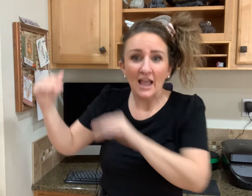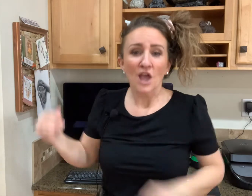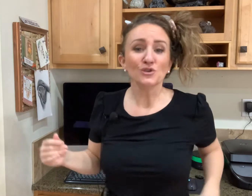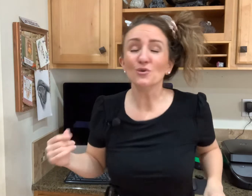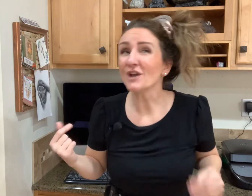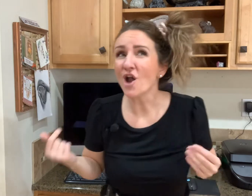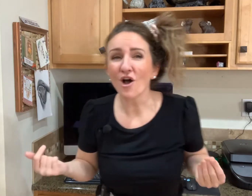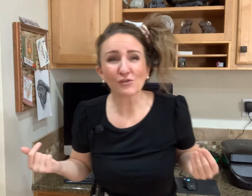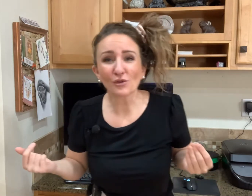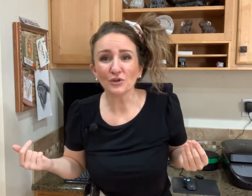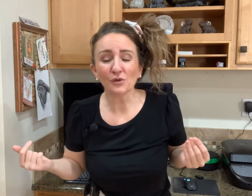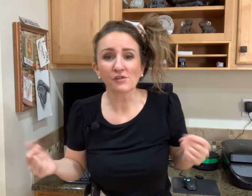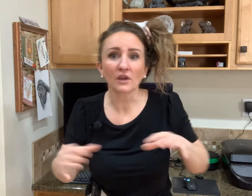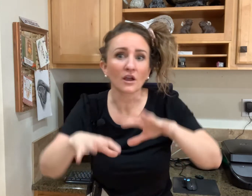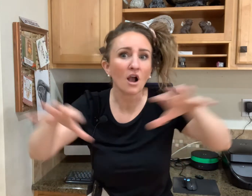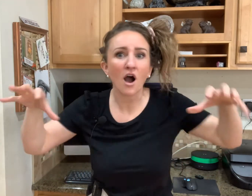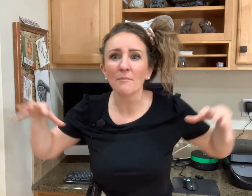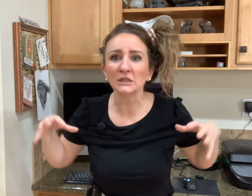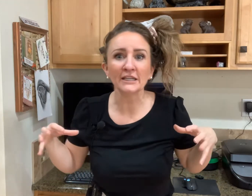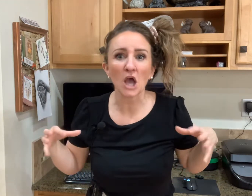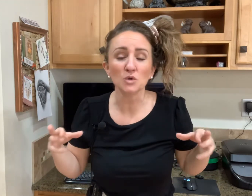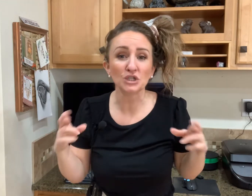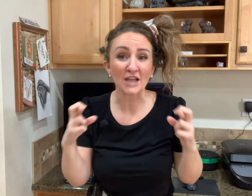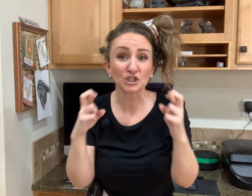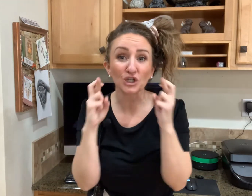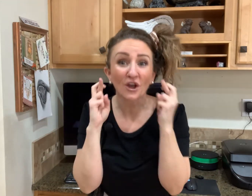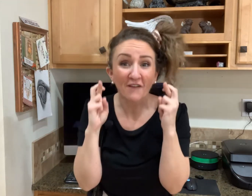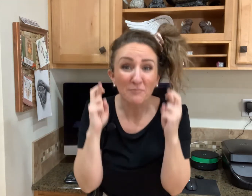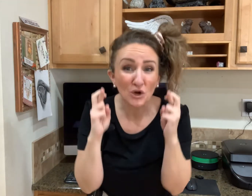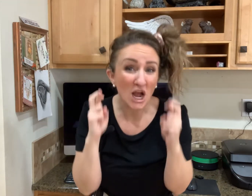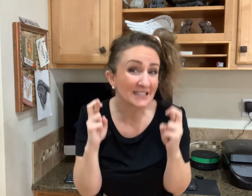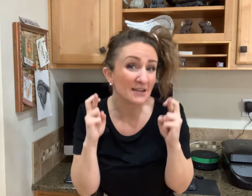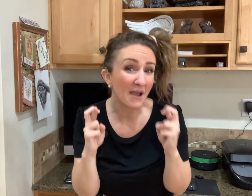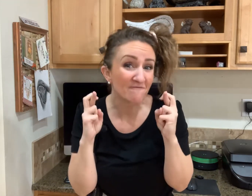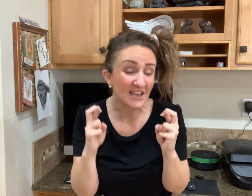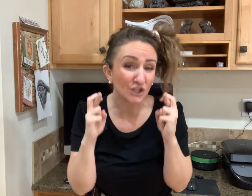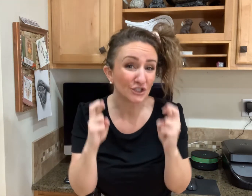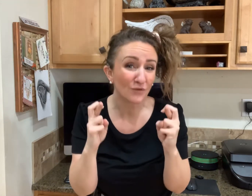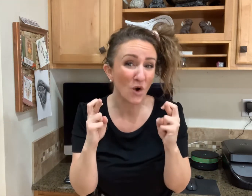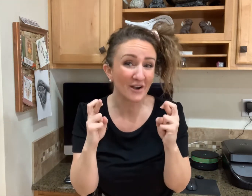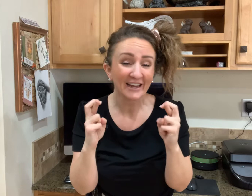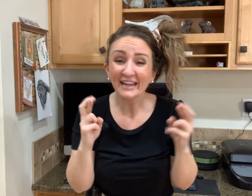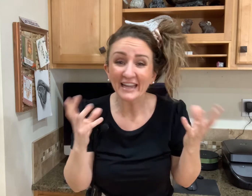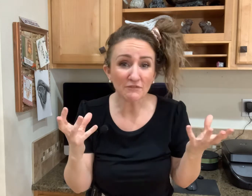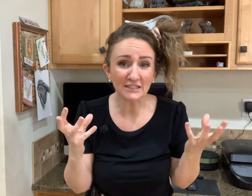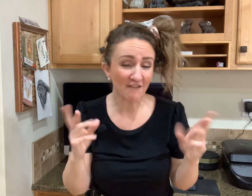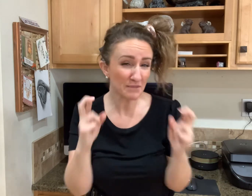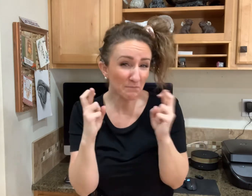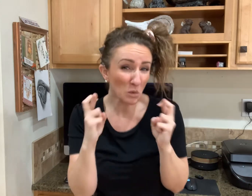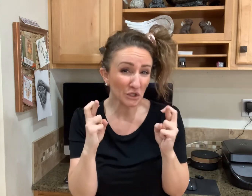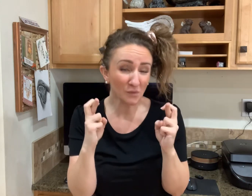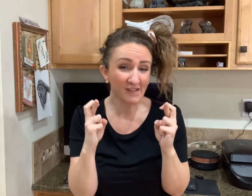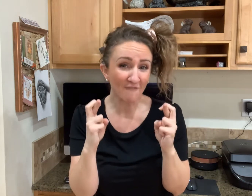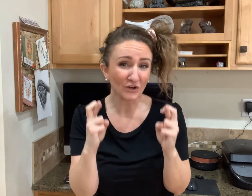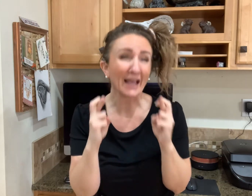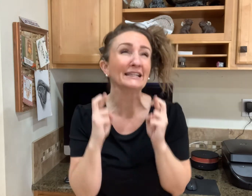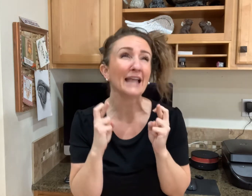You can also use the commonly known gesture of I'm crossing my fingers for. Even deaf people will use that for like, yes,